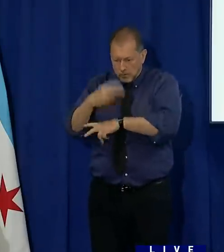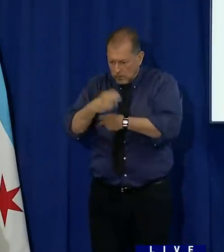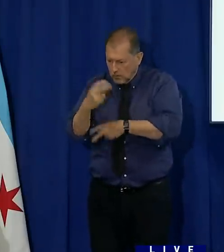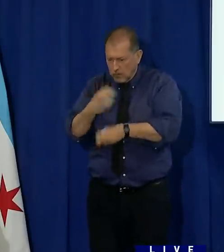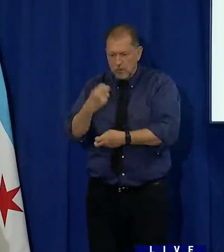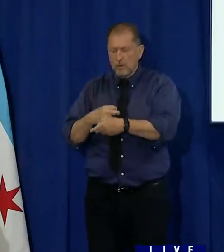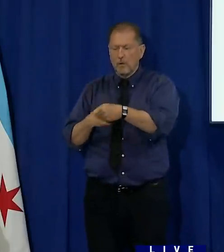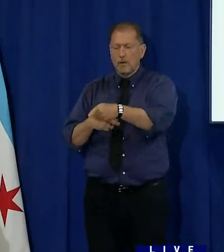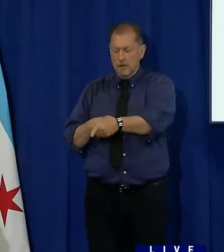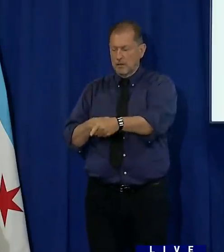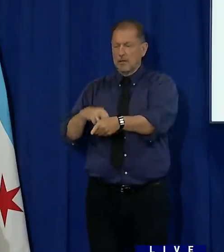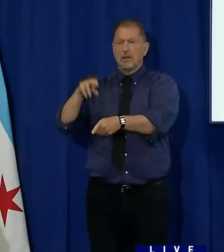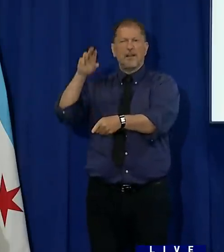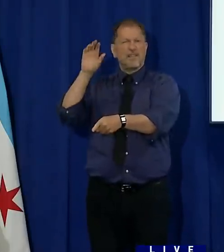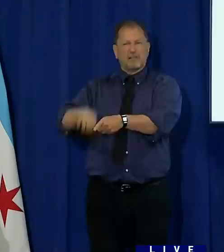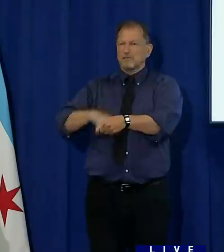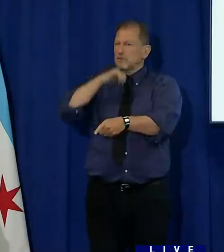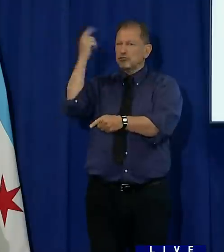unjust.